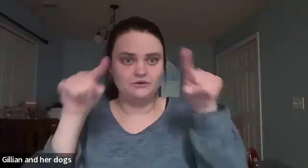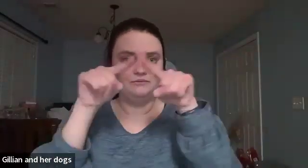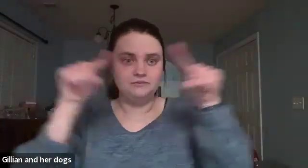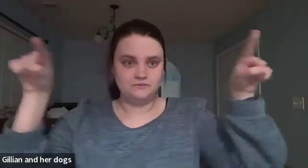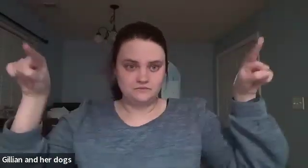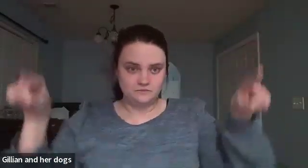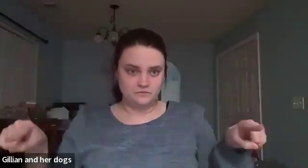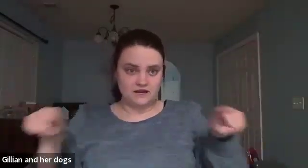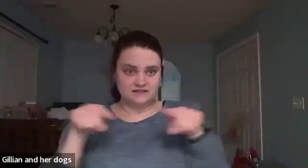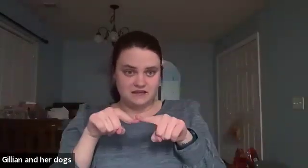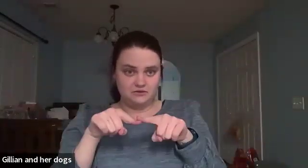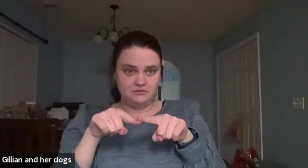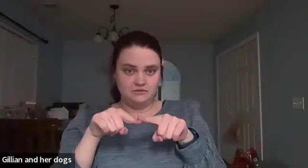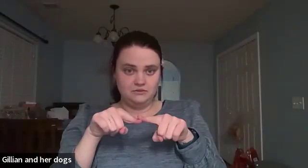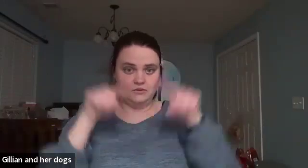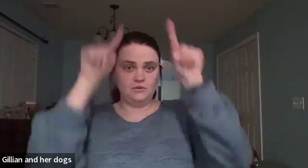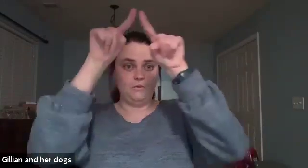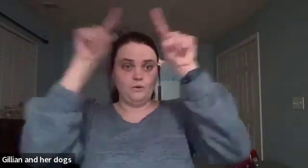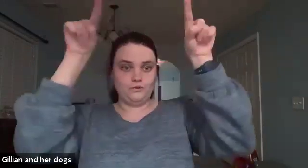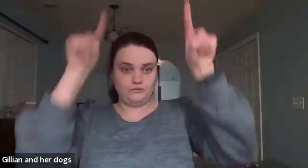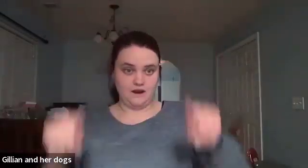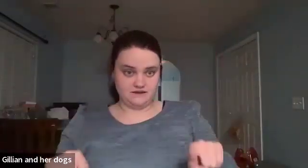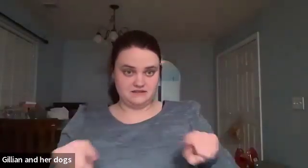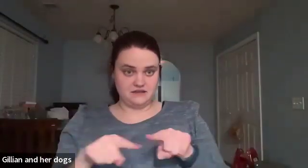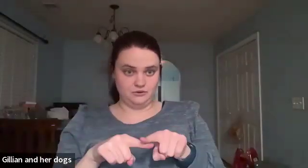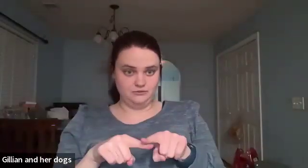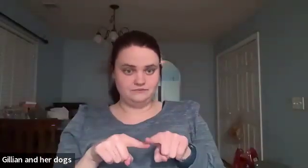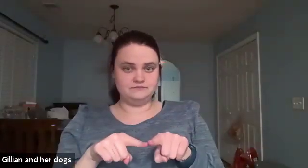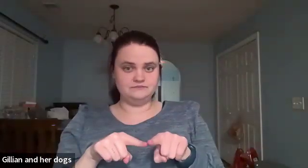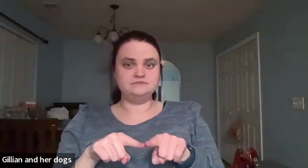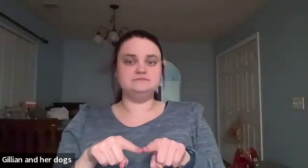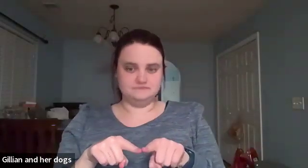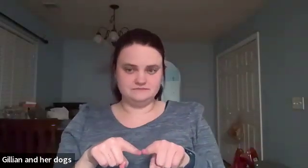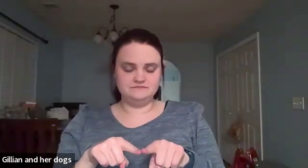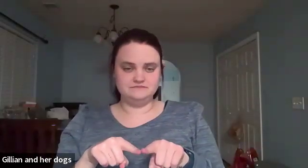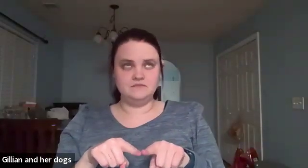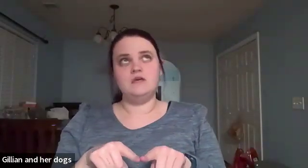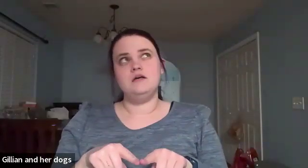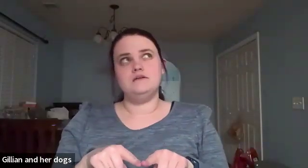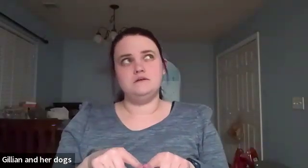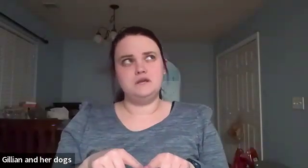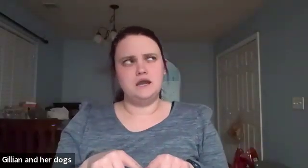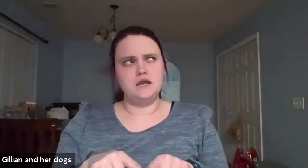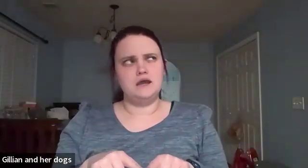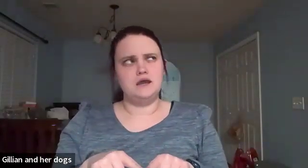rectangle, rectangle, or rectangle. Then we